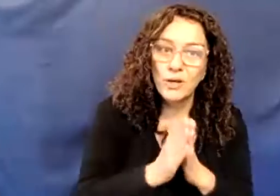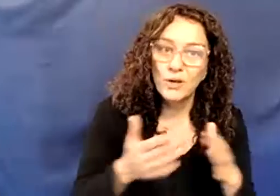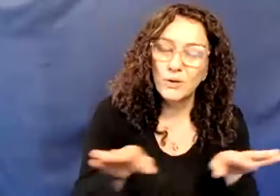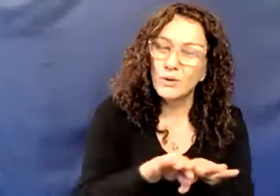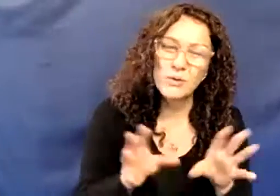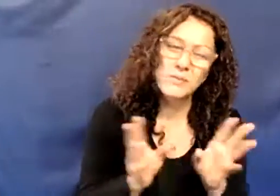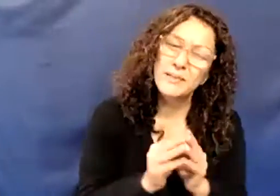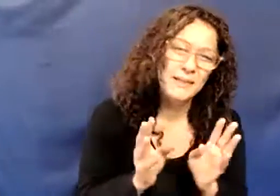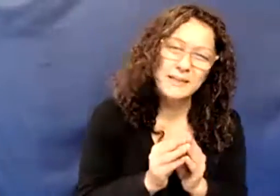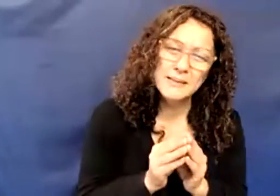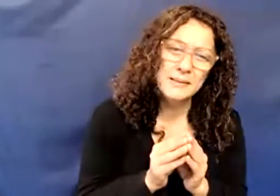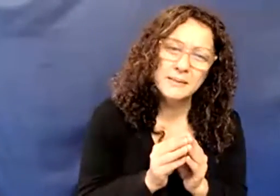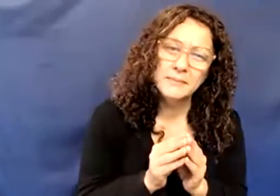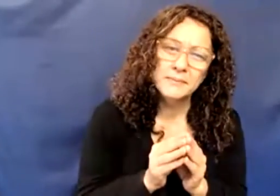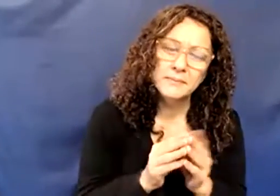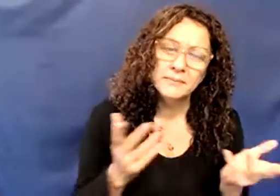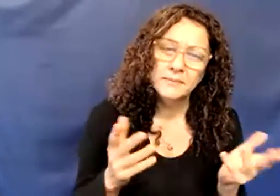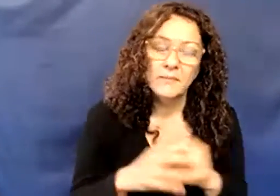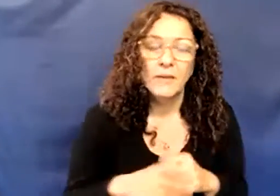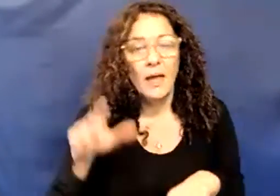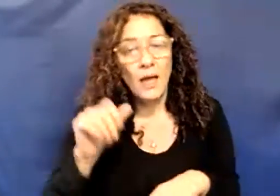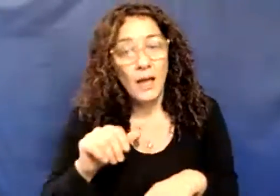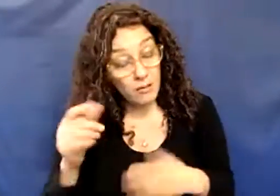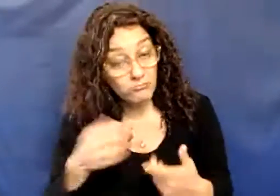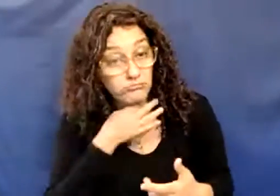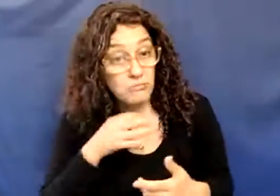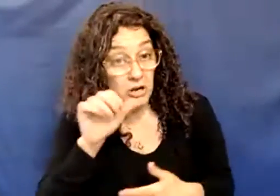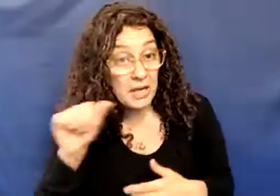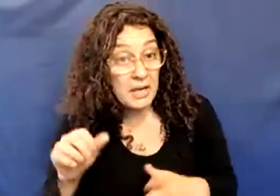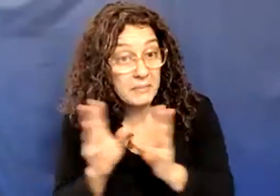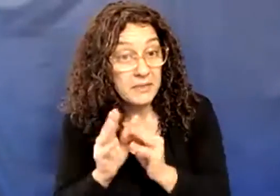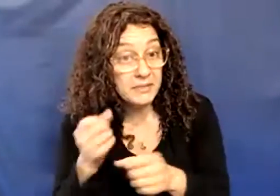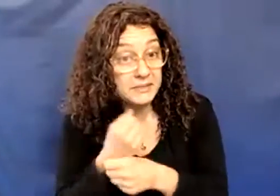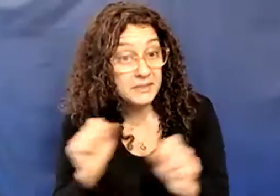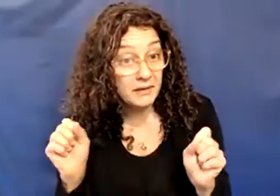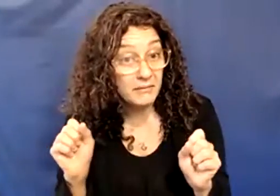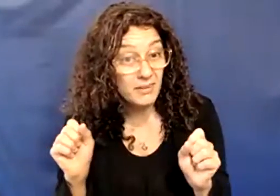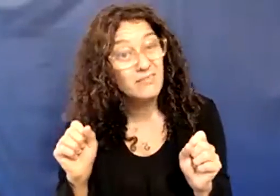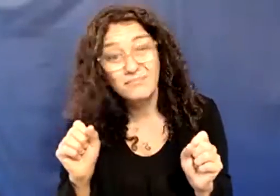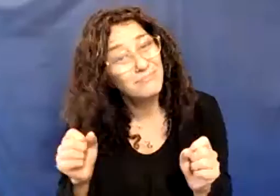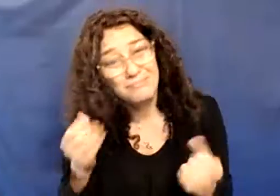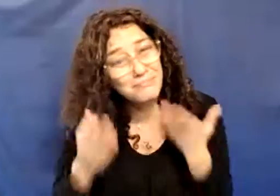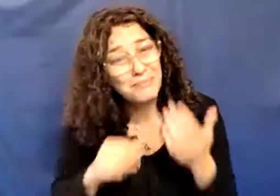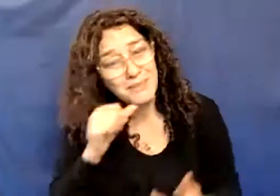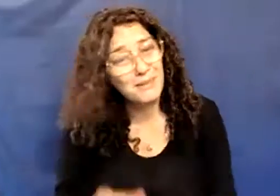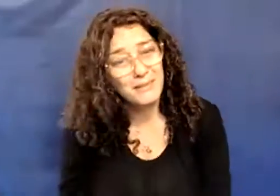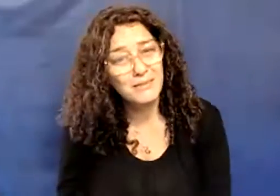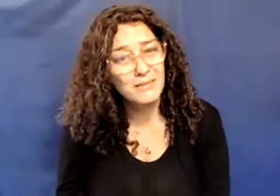Safety in AA meetings. Is safety a big issue? Yeah. I don't know why it is